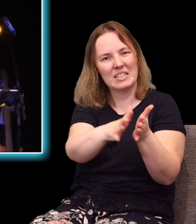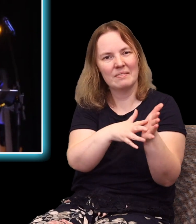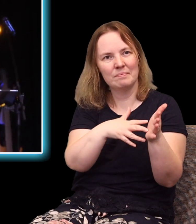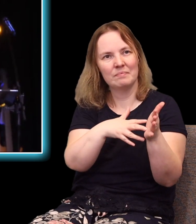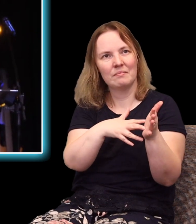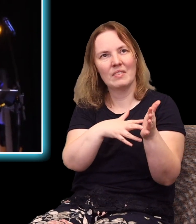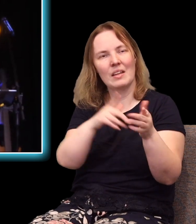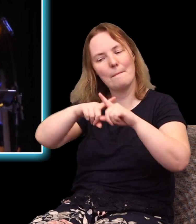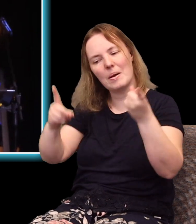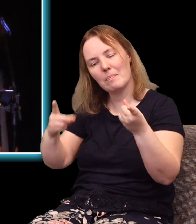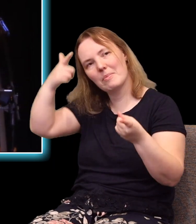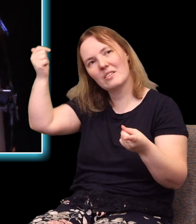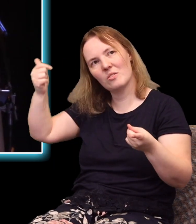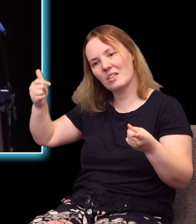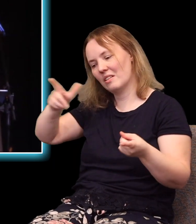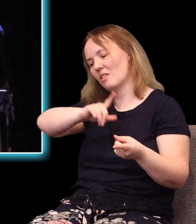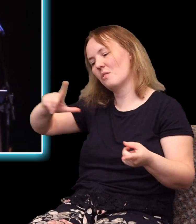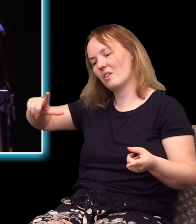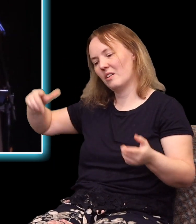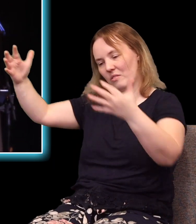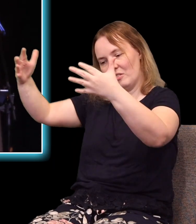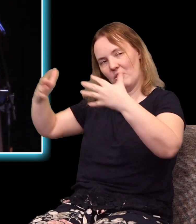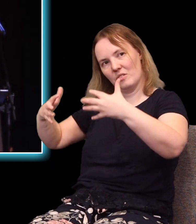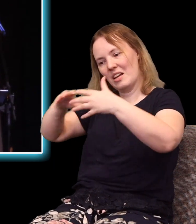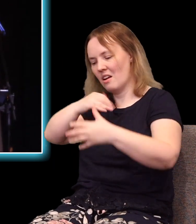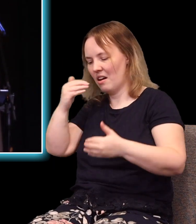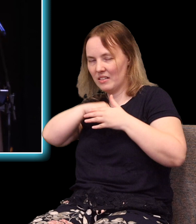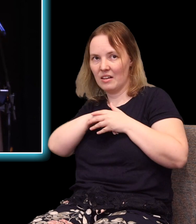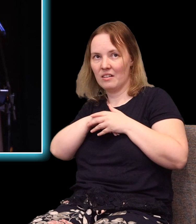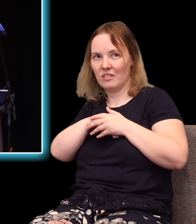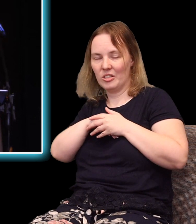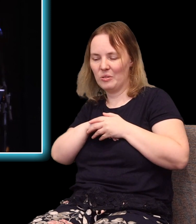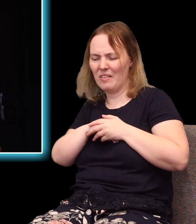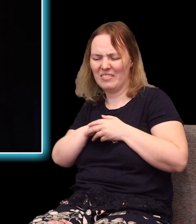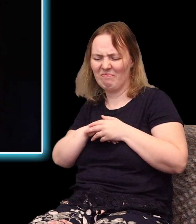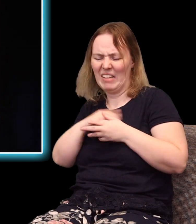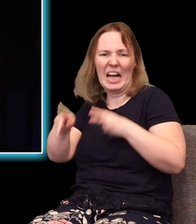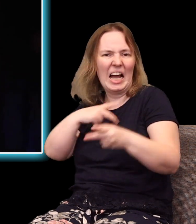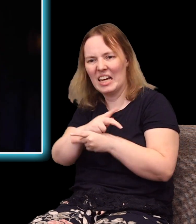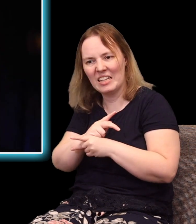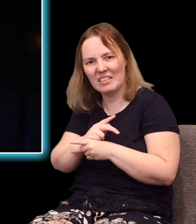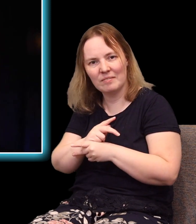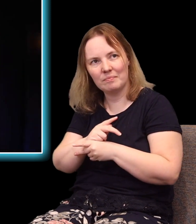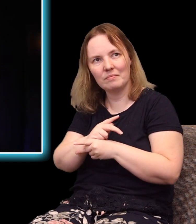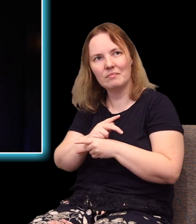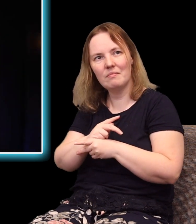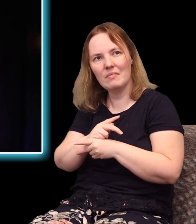veneer. But because you'll only let the Lord get so close, but not inside you, you have a form of